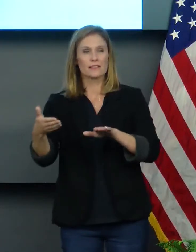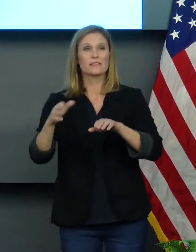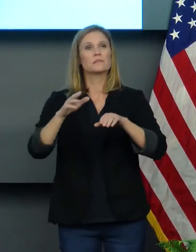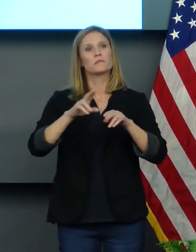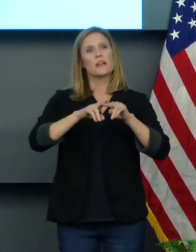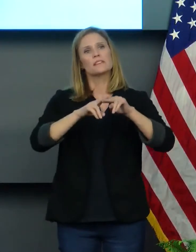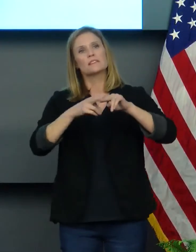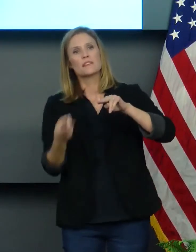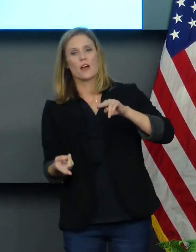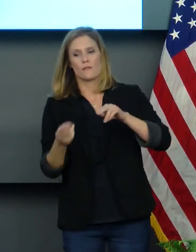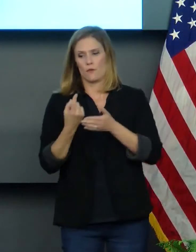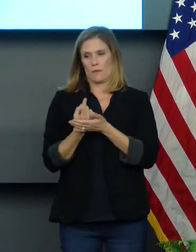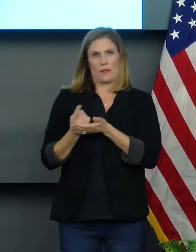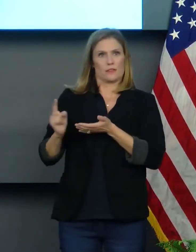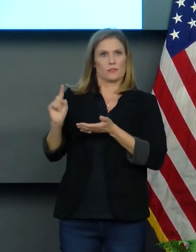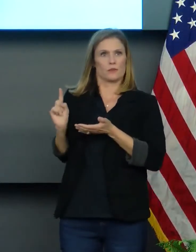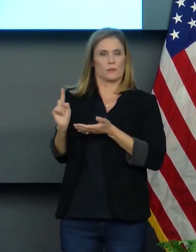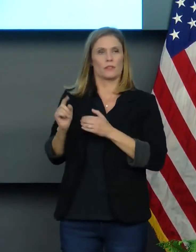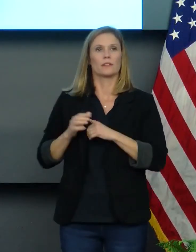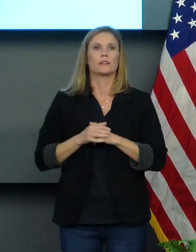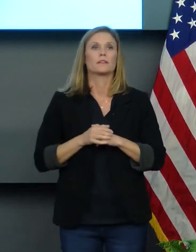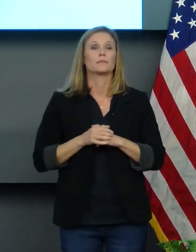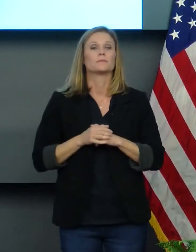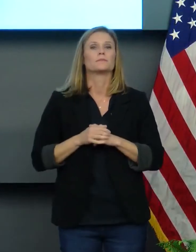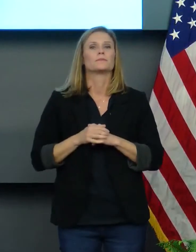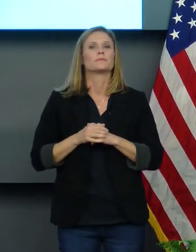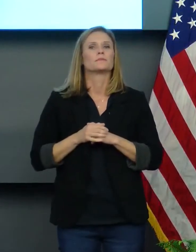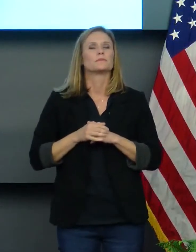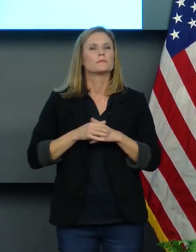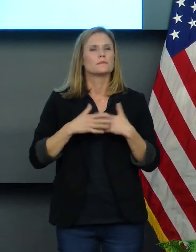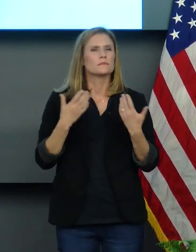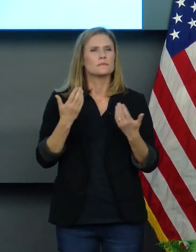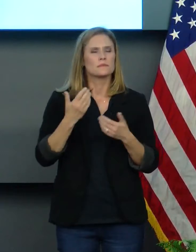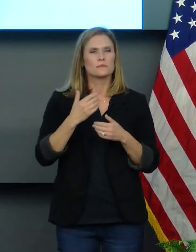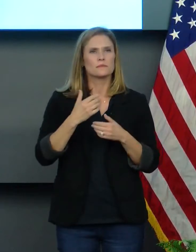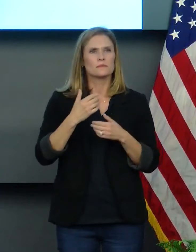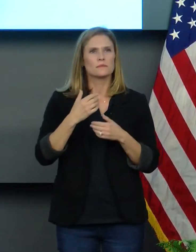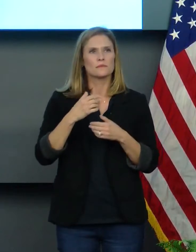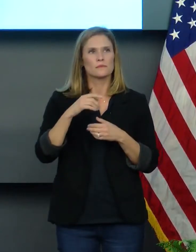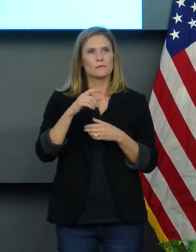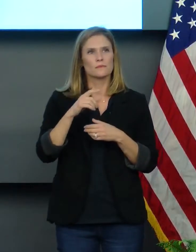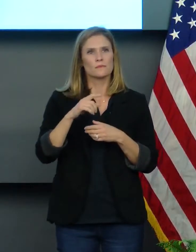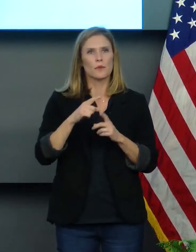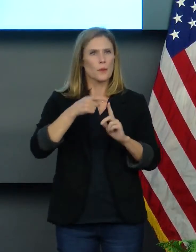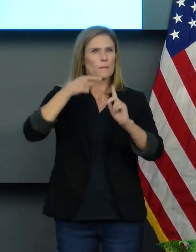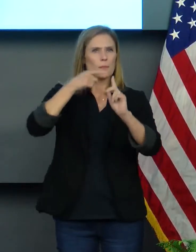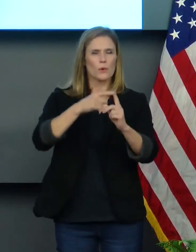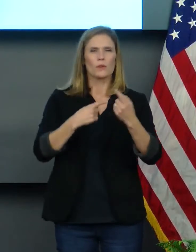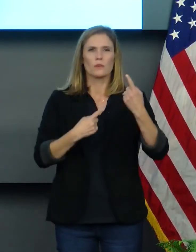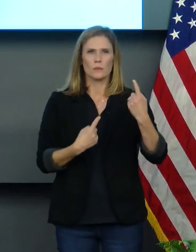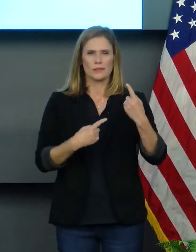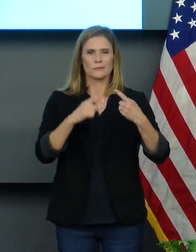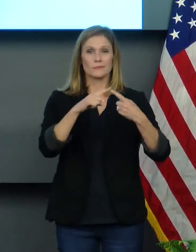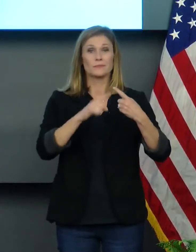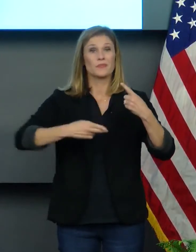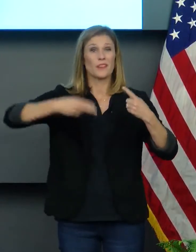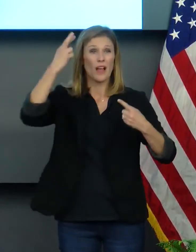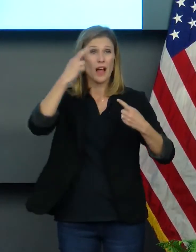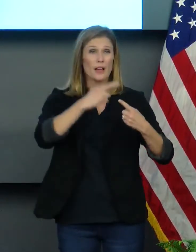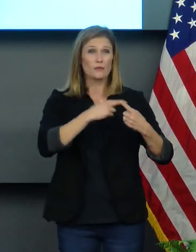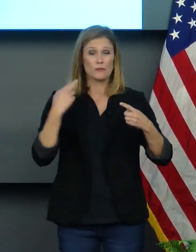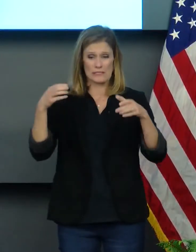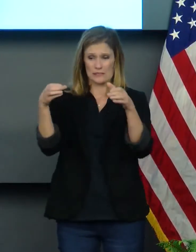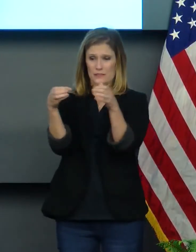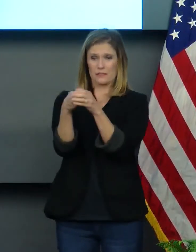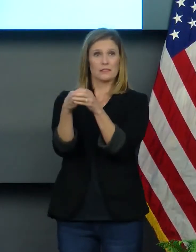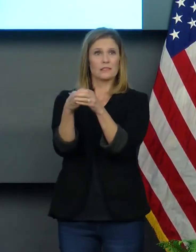prior. Takeaway point number 1 on this is when you're in a high-risk congregate setting,